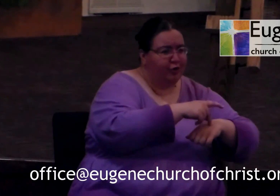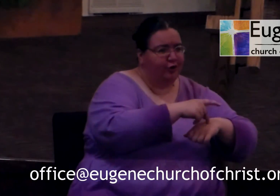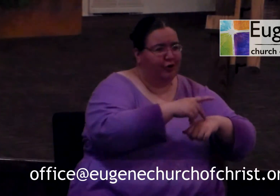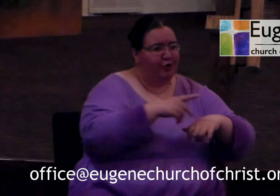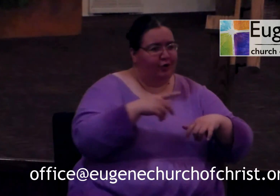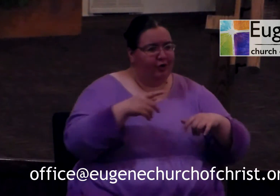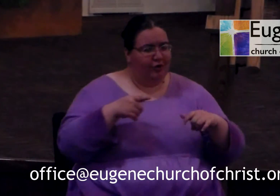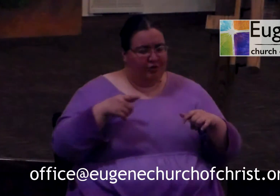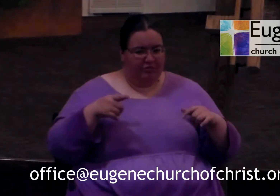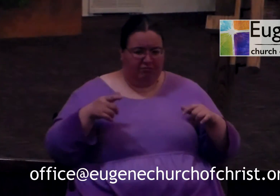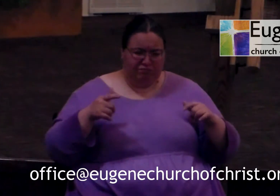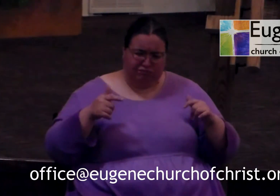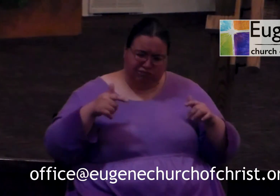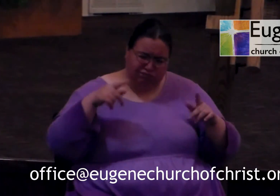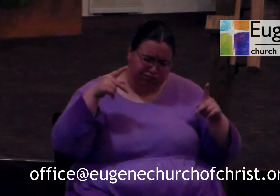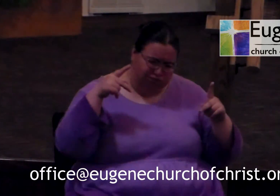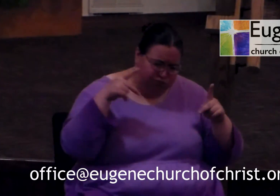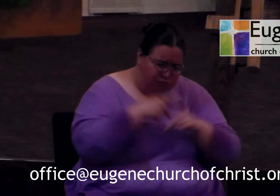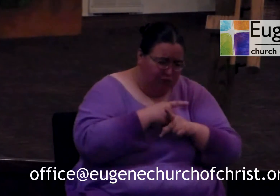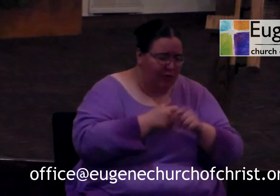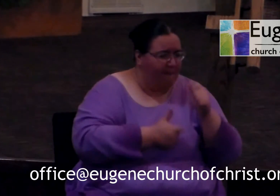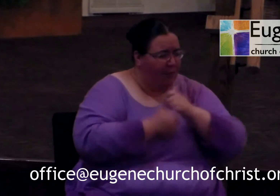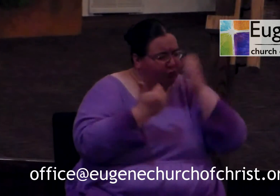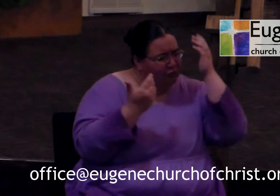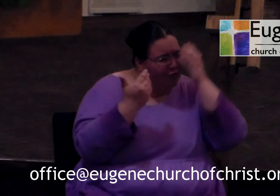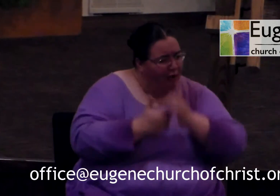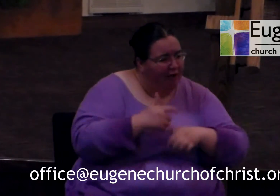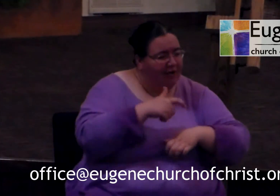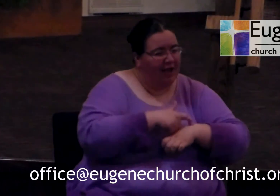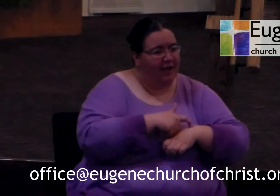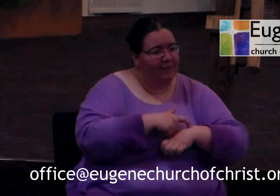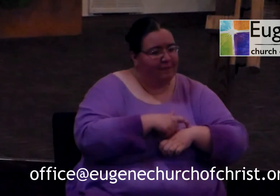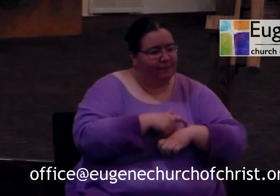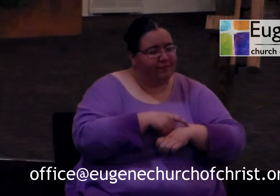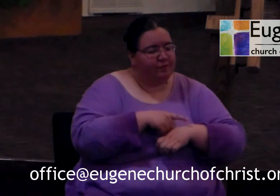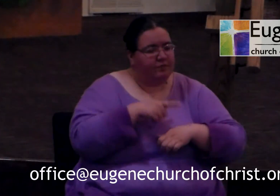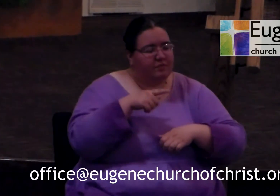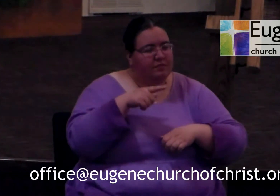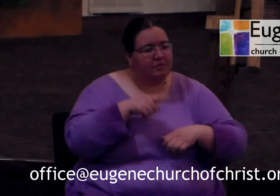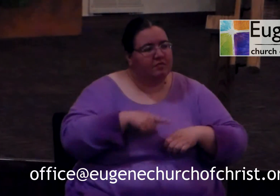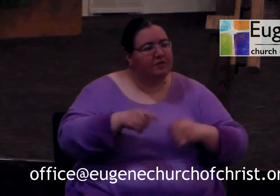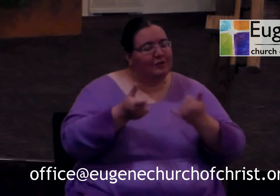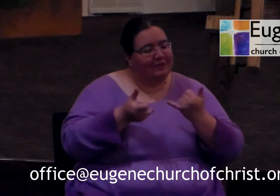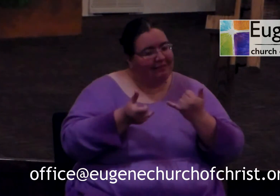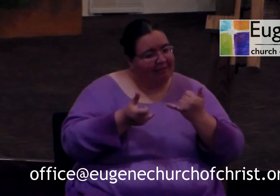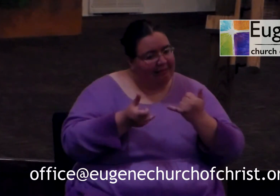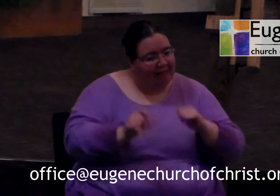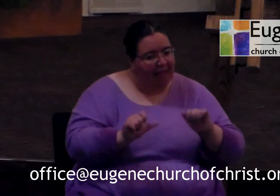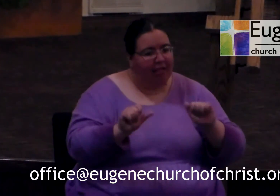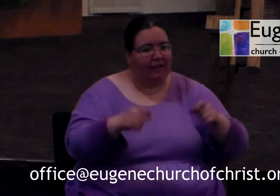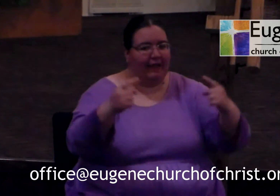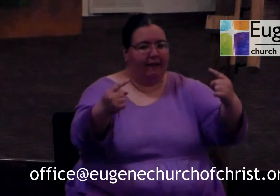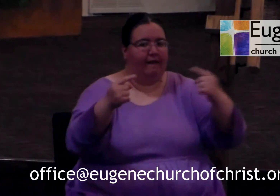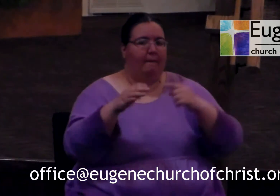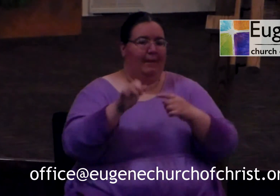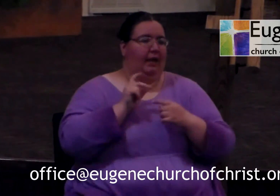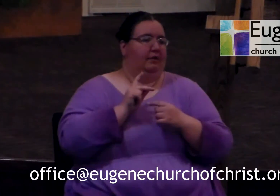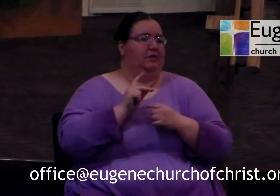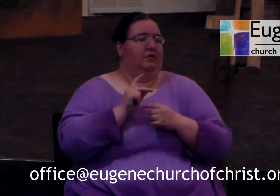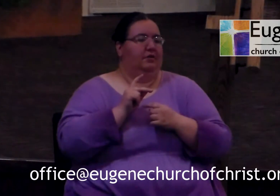And we need to be reminded of that daily. Because for Peter and for Judas, this is that